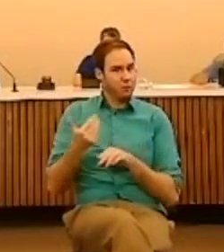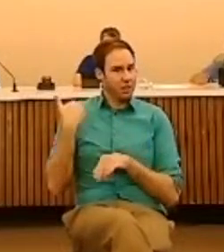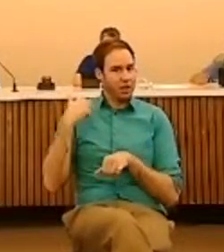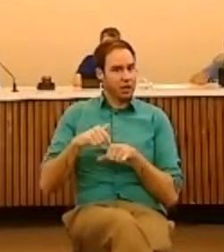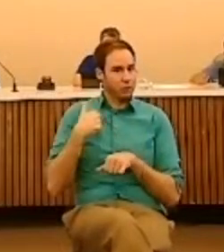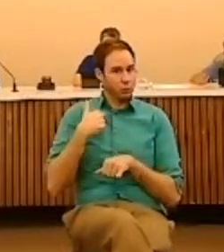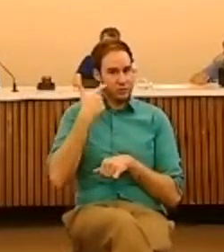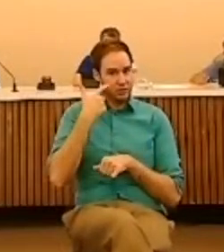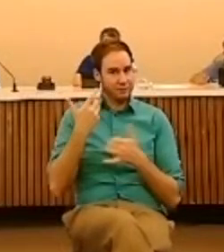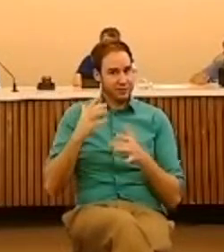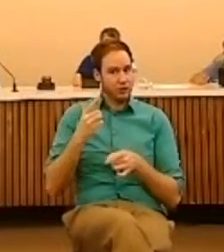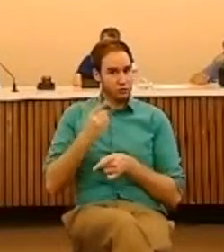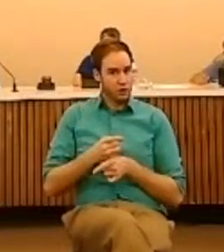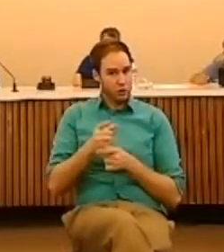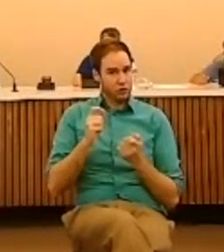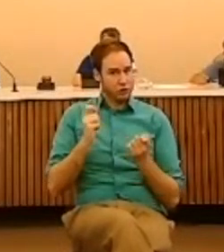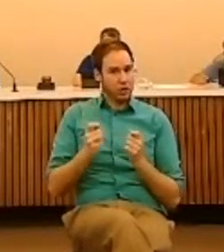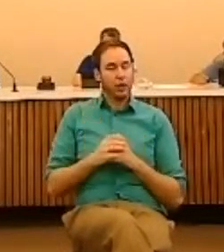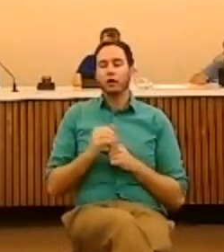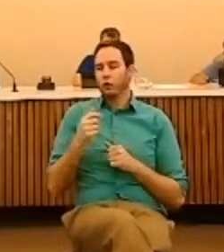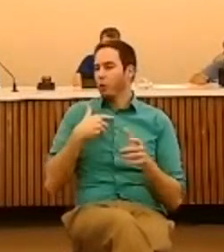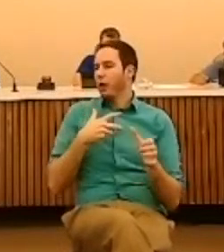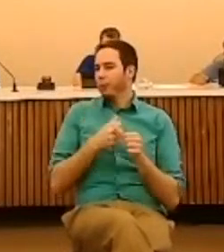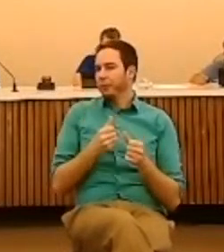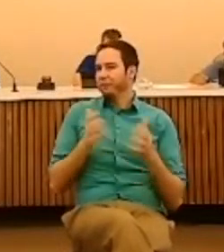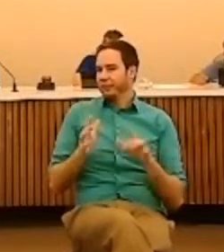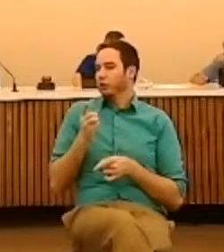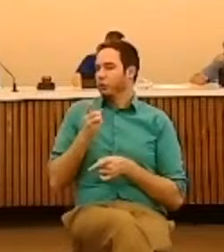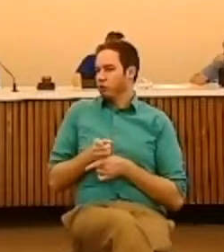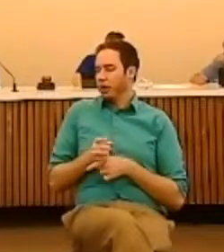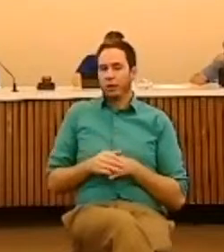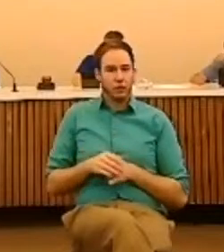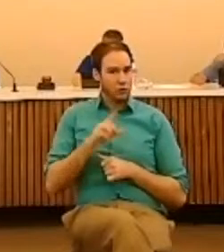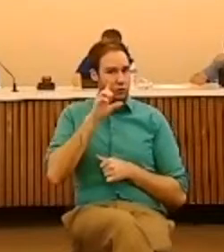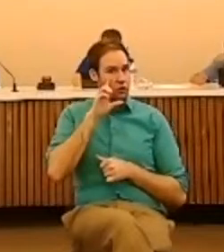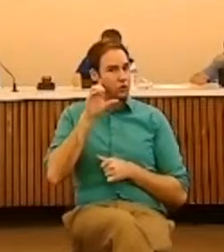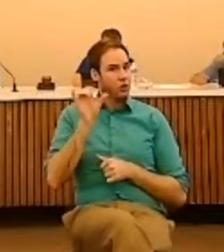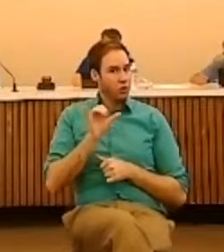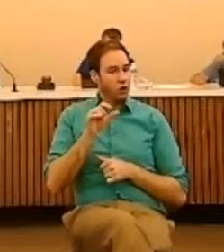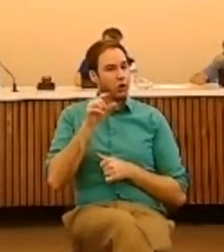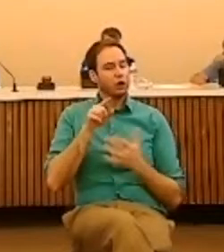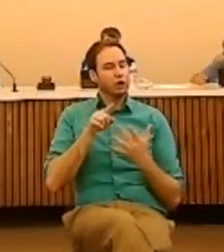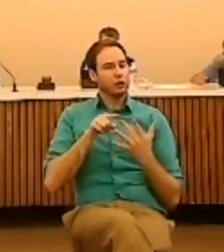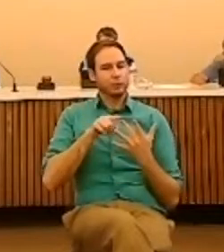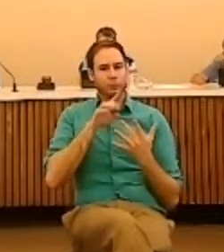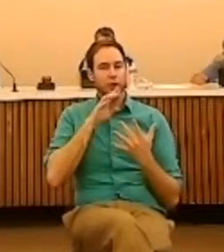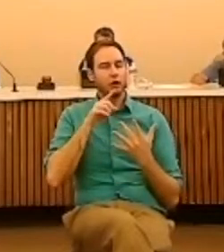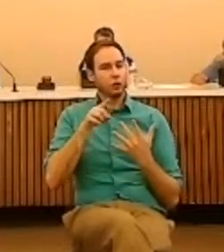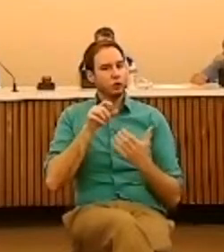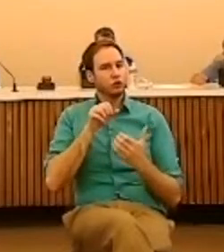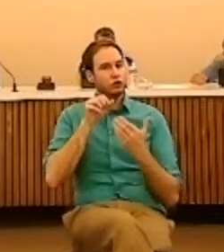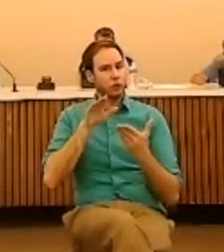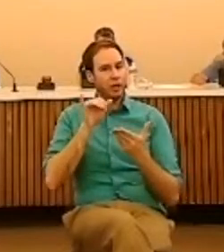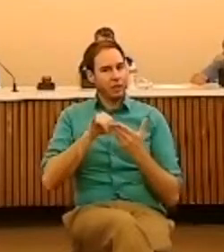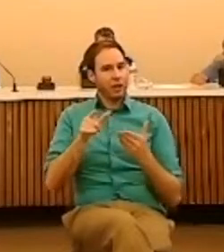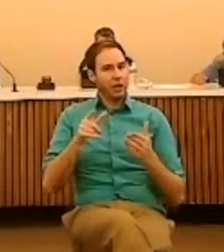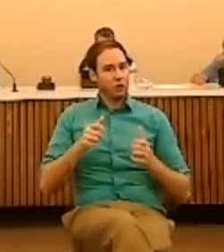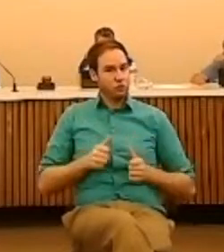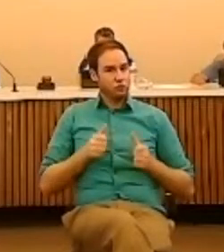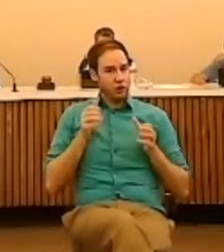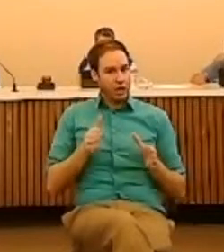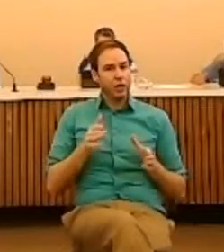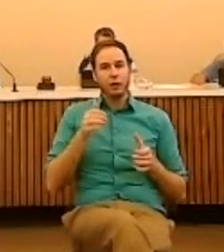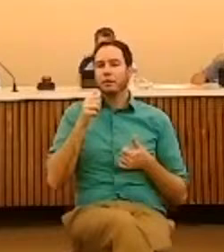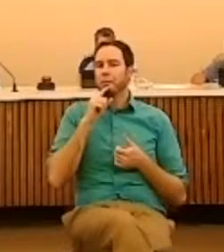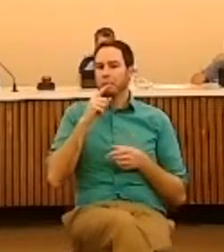seen? That's correct, yes. And it looks like you addressed the issue, the resident had talked about